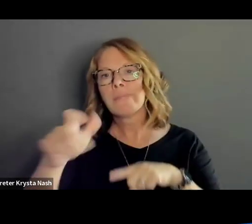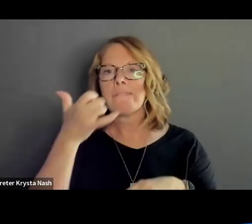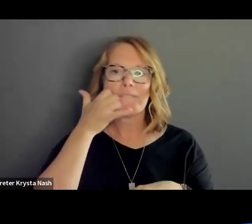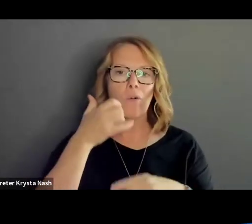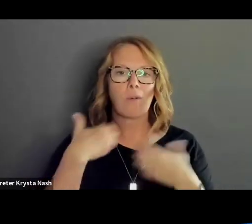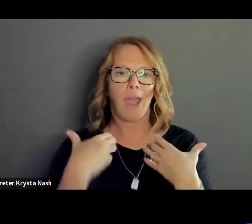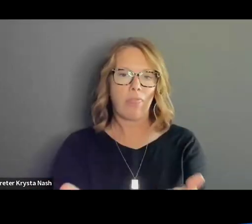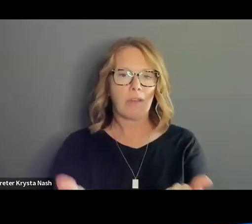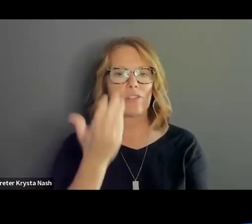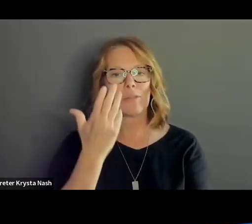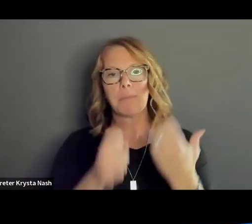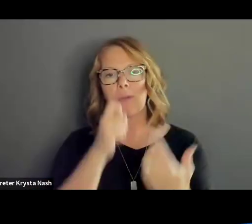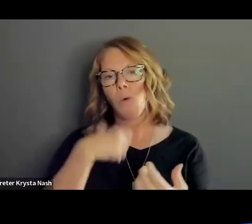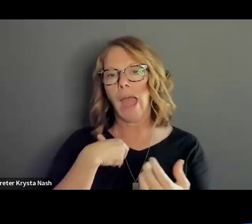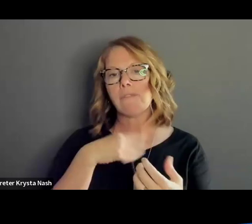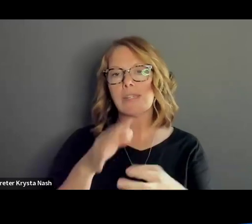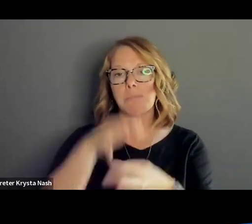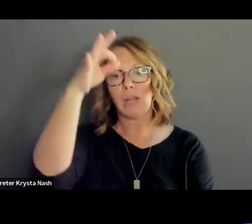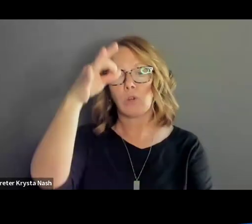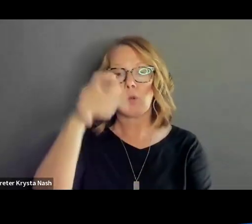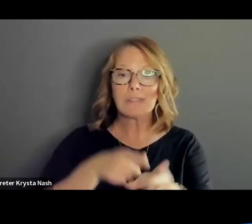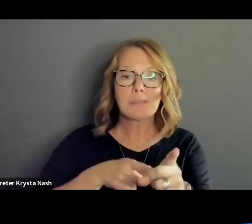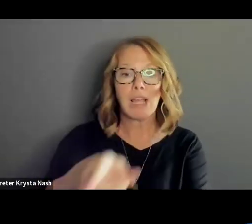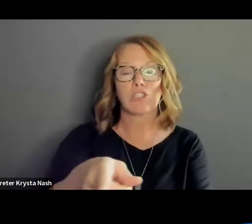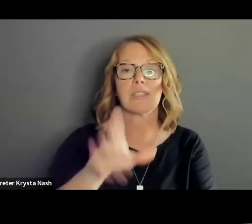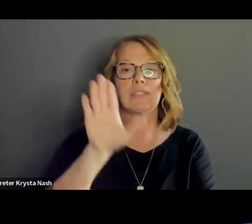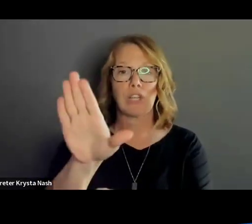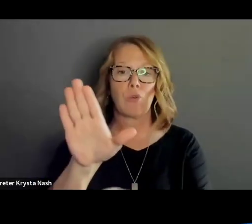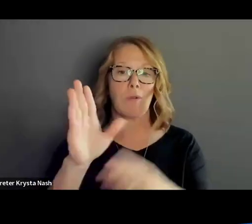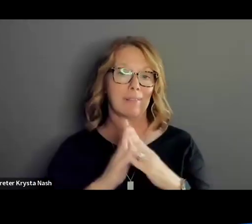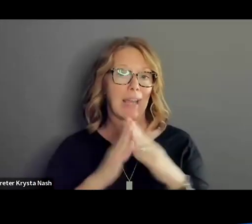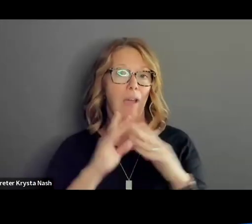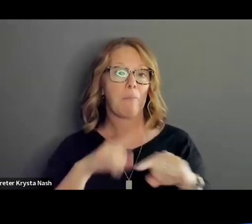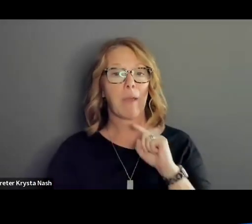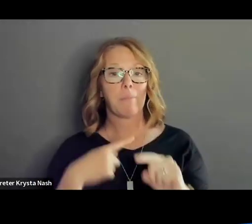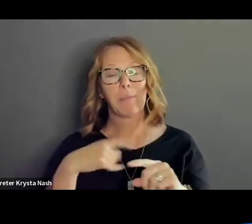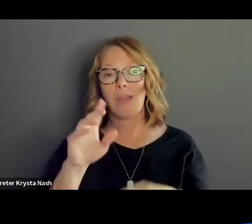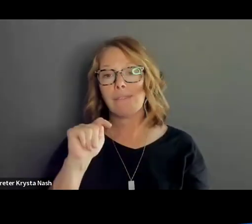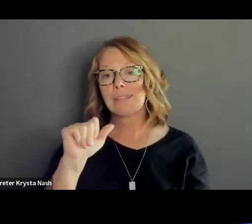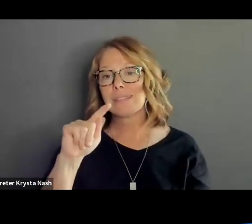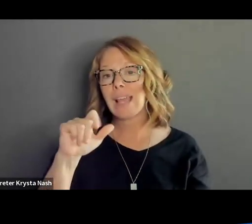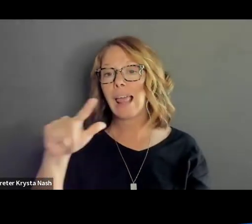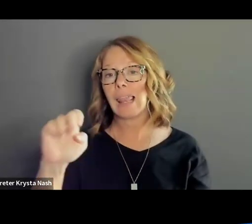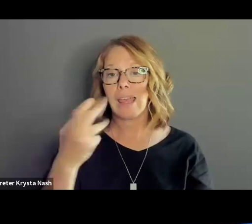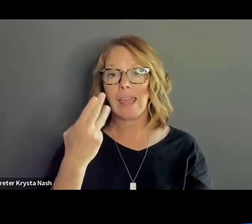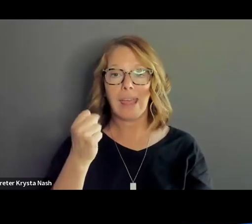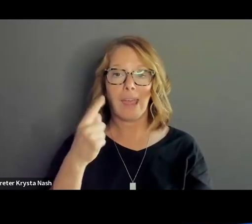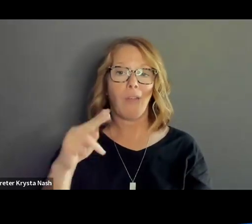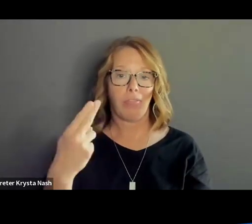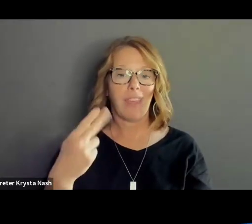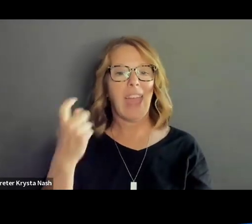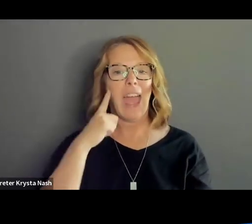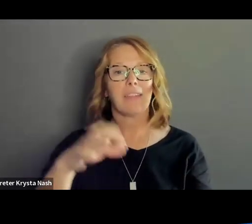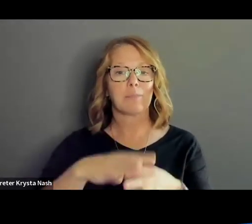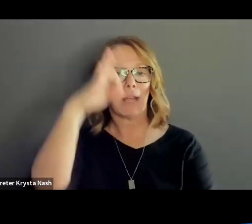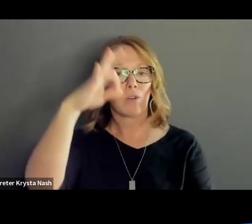might not have a spinal cord injury specialist in your town, but maybe you have telehealth at the spinal cord center where you